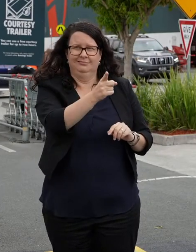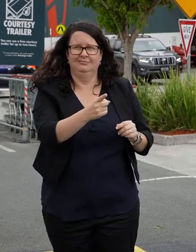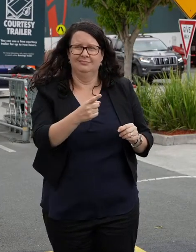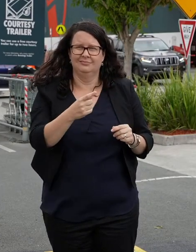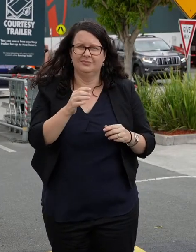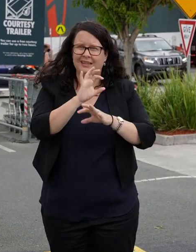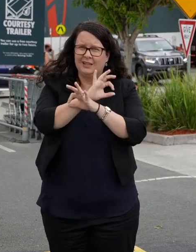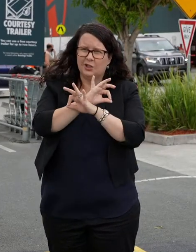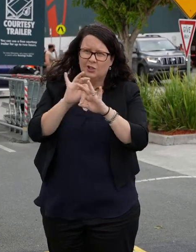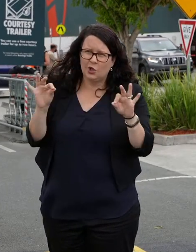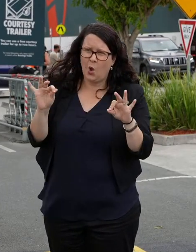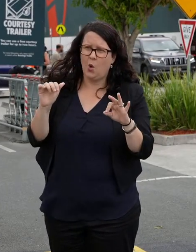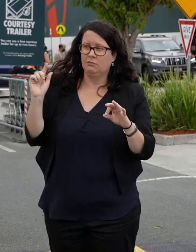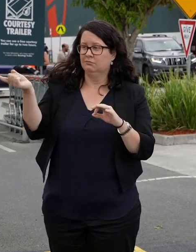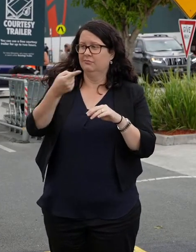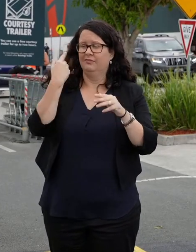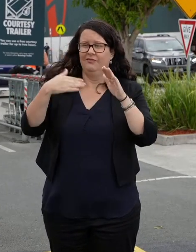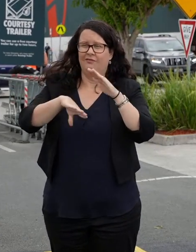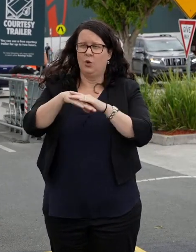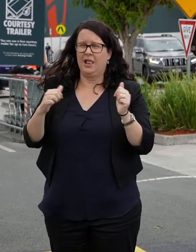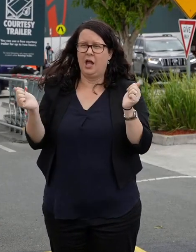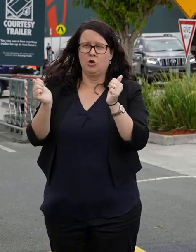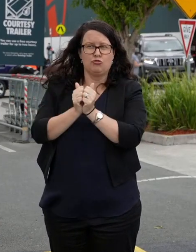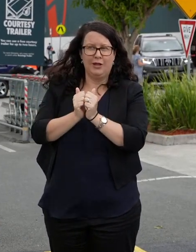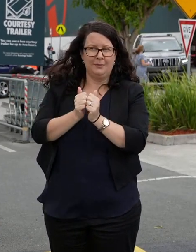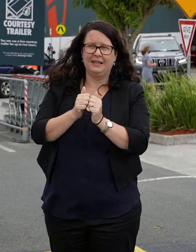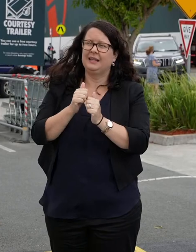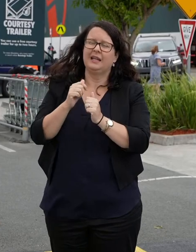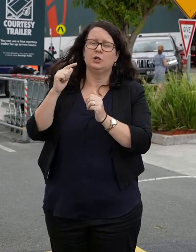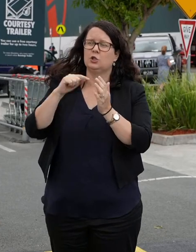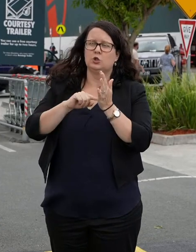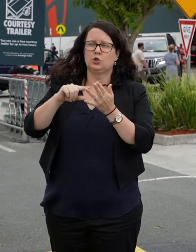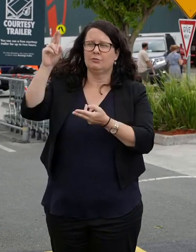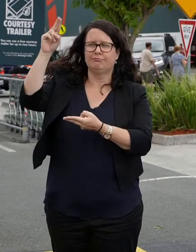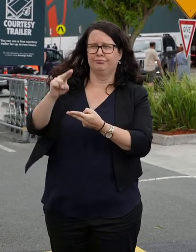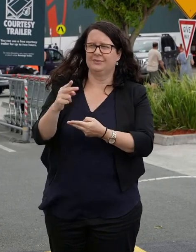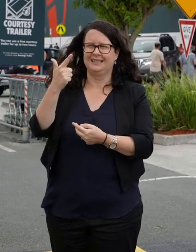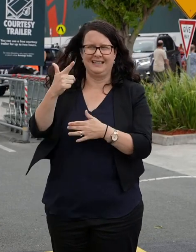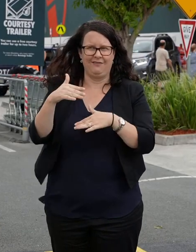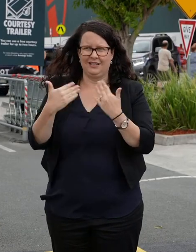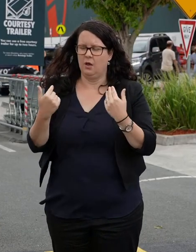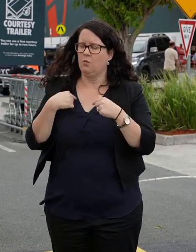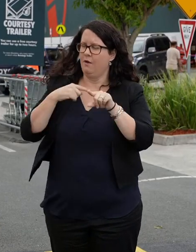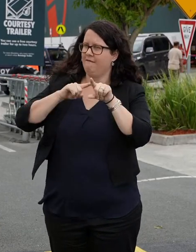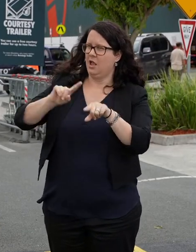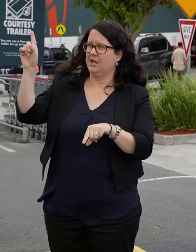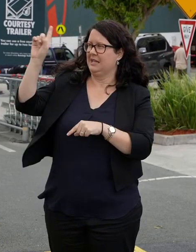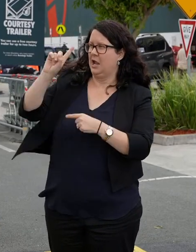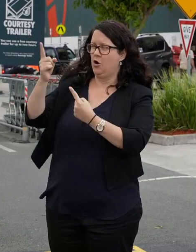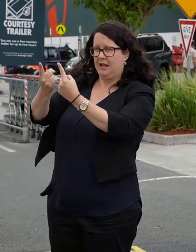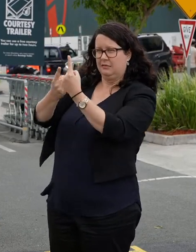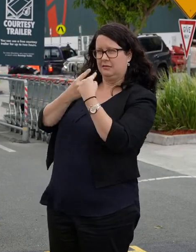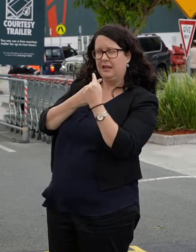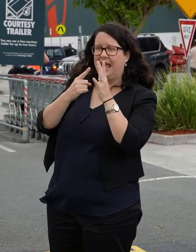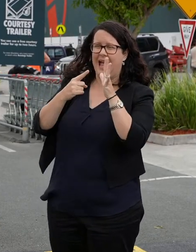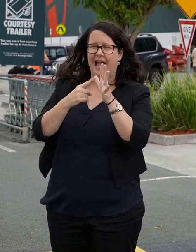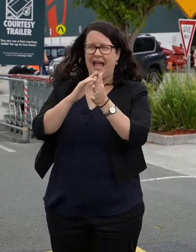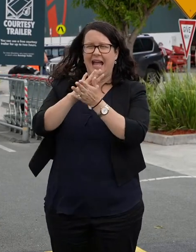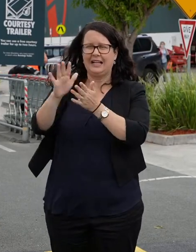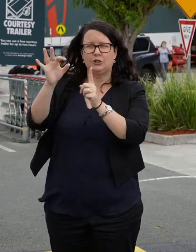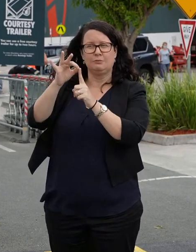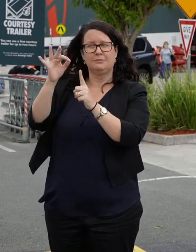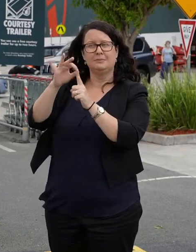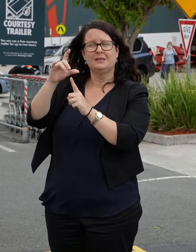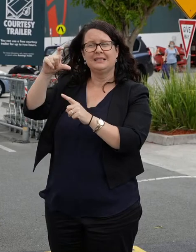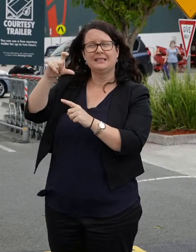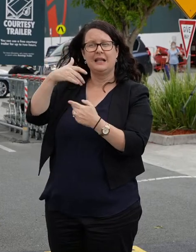is there wasn't a unanimous decision out of National Cabinet to go to 7 days. We will take the health advice. AHPPC at this stage have